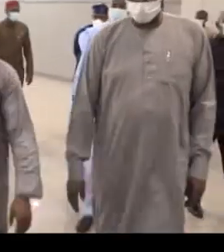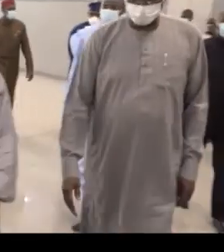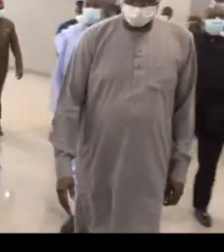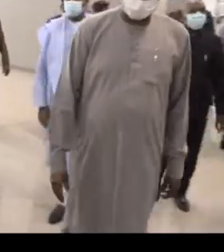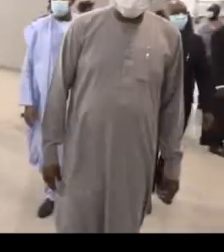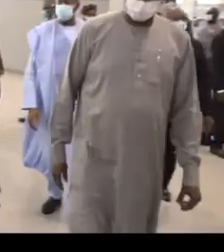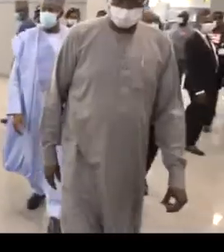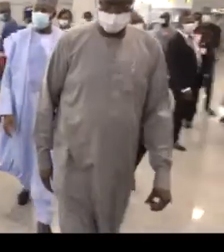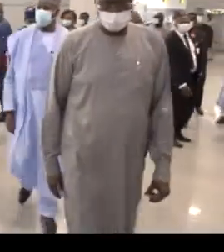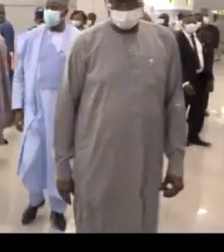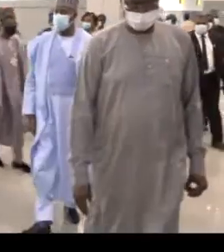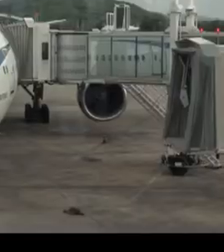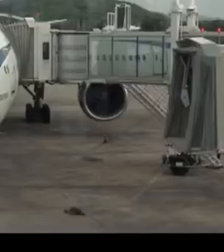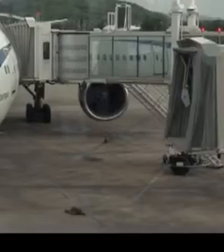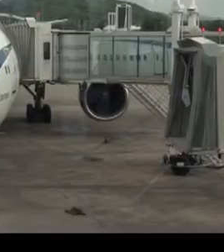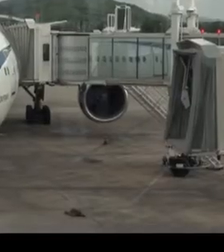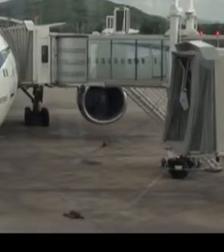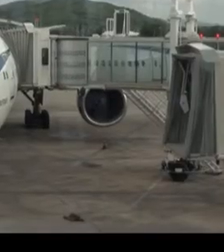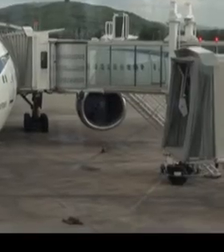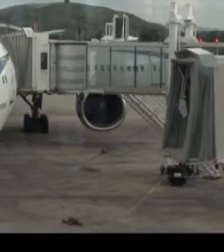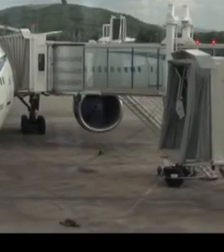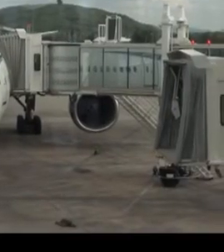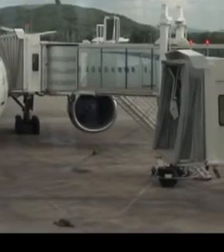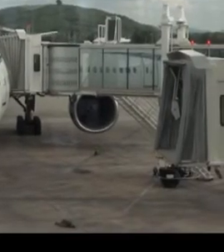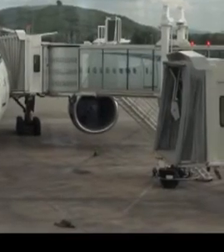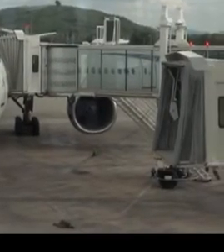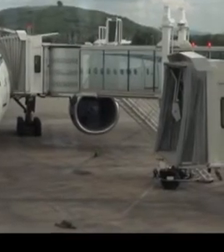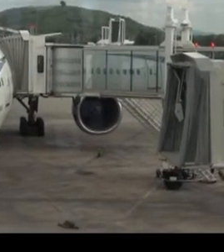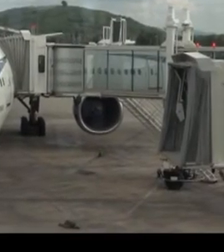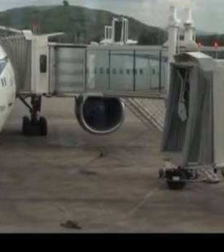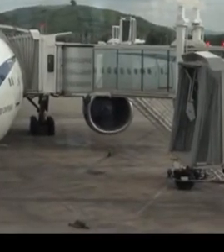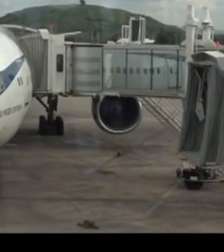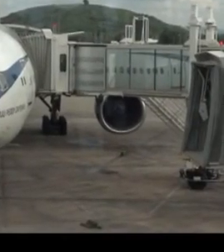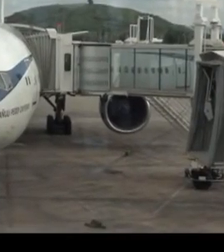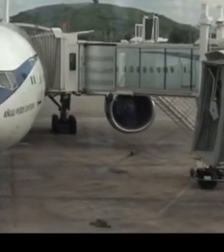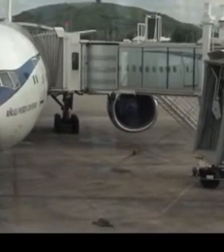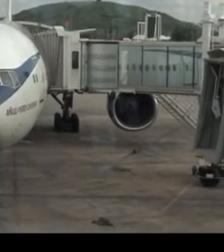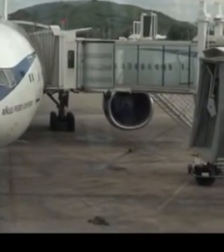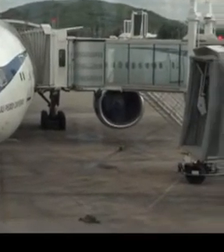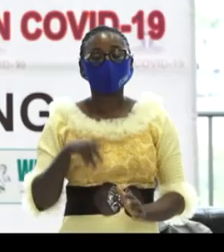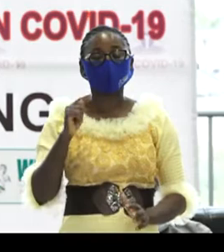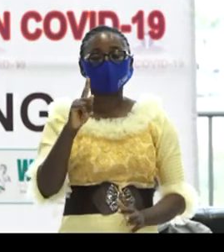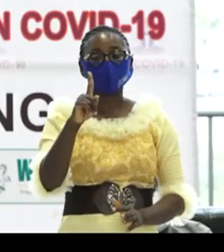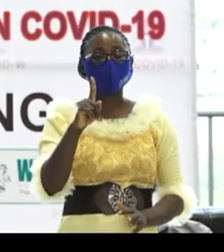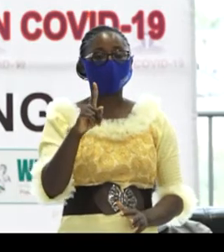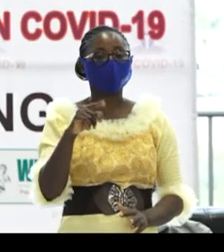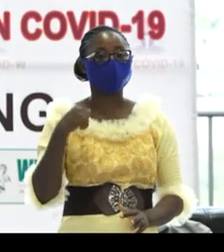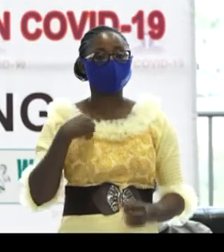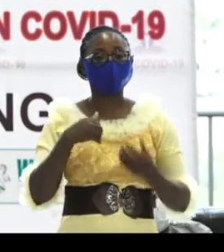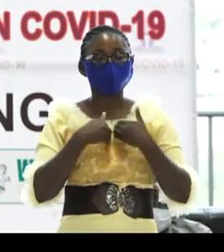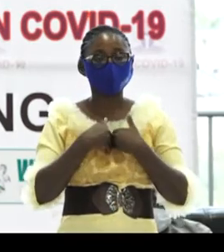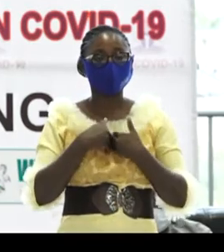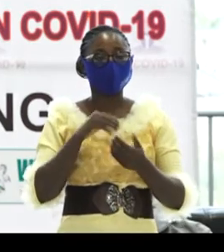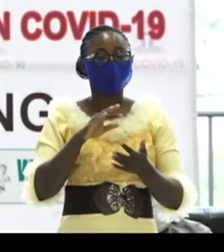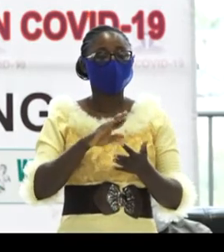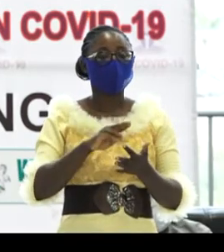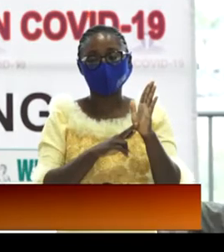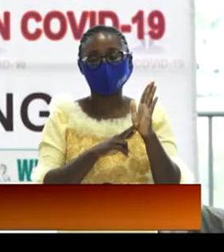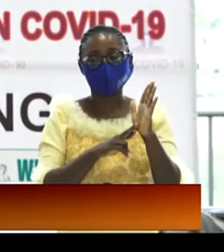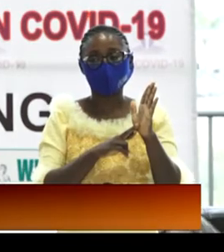flights this Saturday. Some airlines are, however, barred from flying into the country. Number one, Air France is not